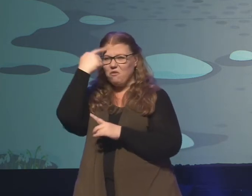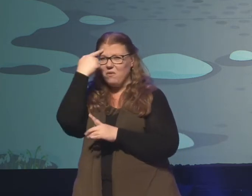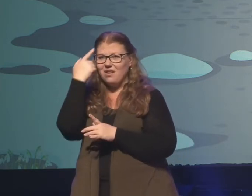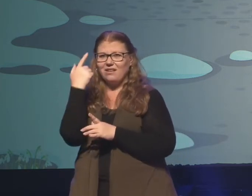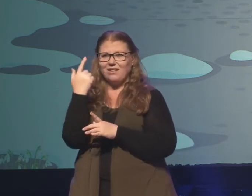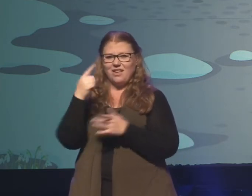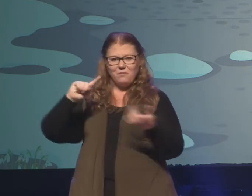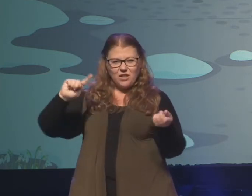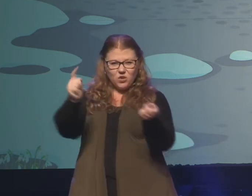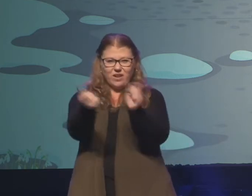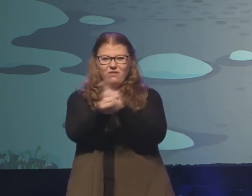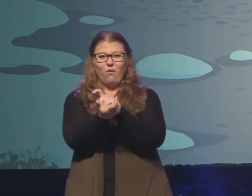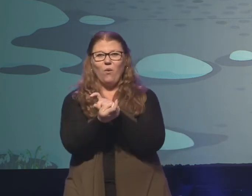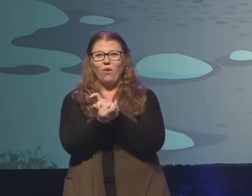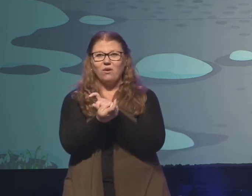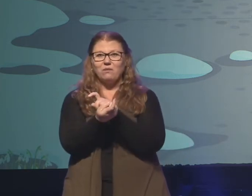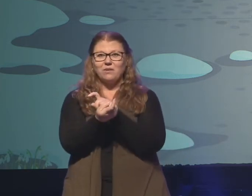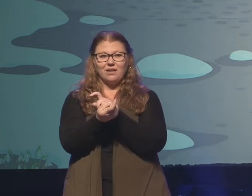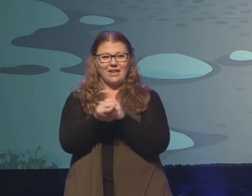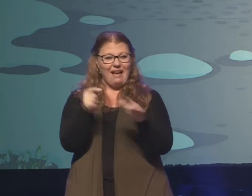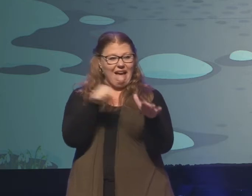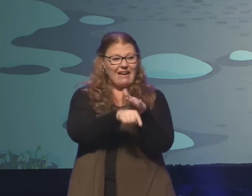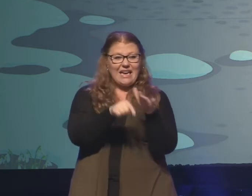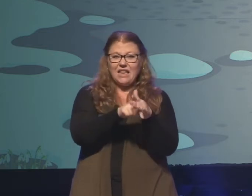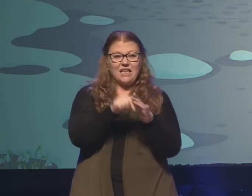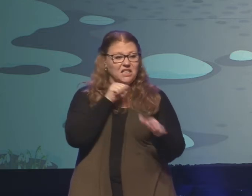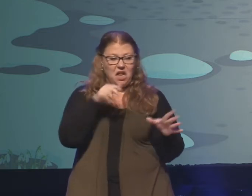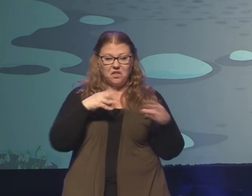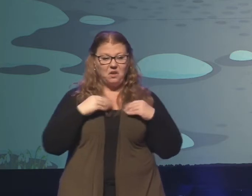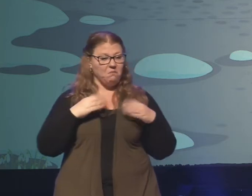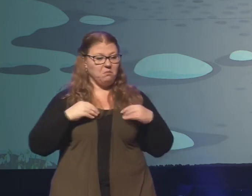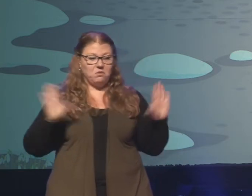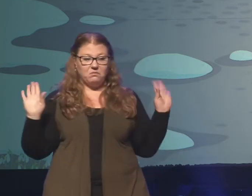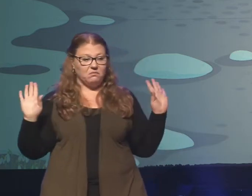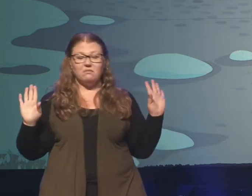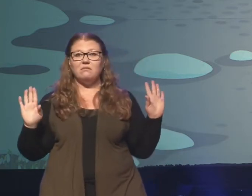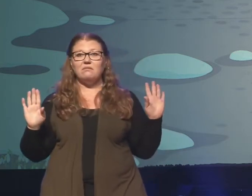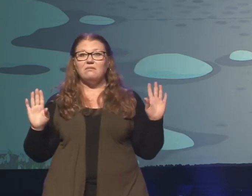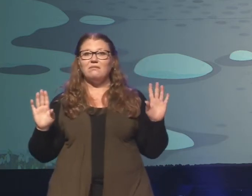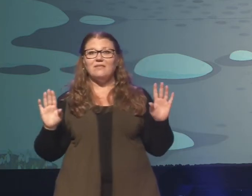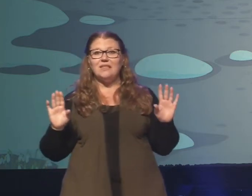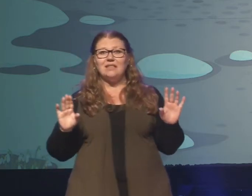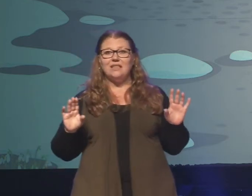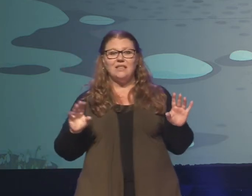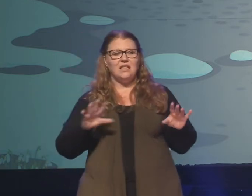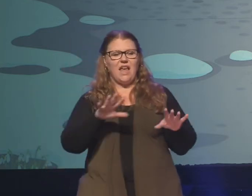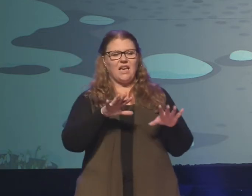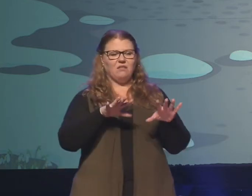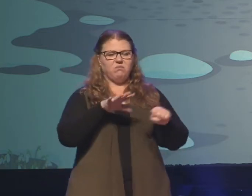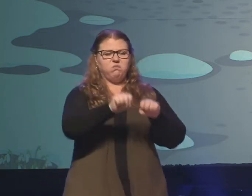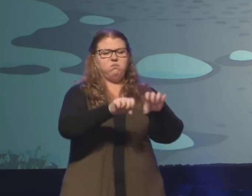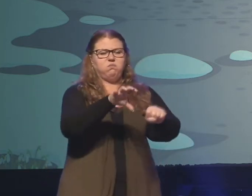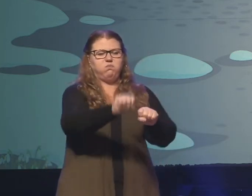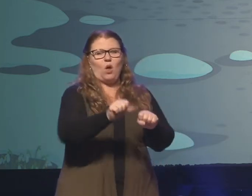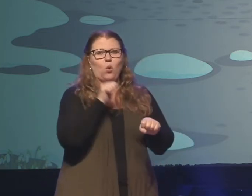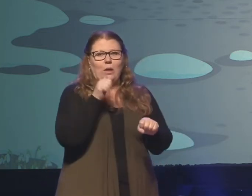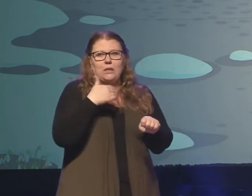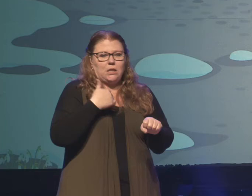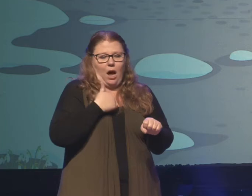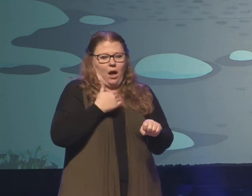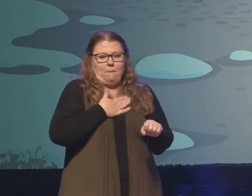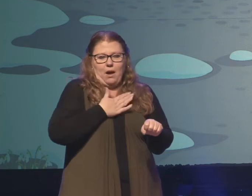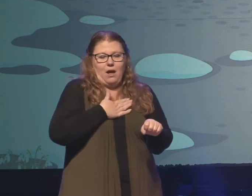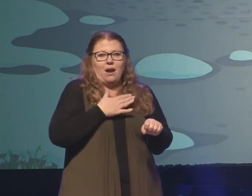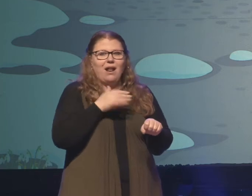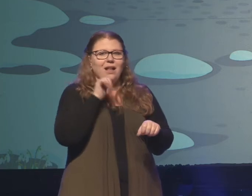being transformed, killing is no longer an option. Taking what isn't ours is no longer an option. There's something